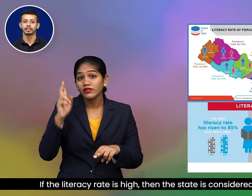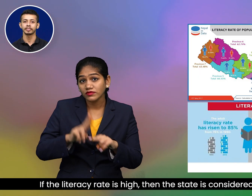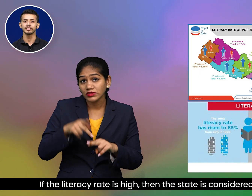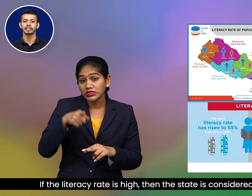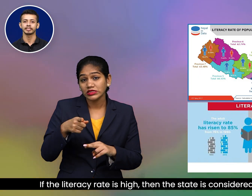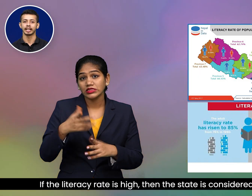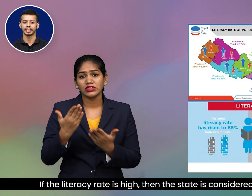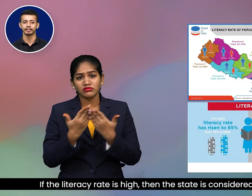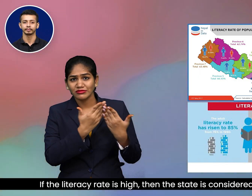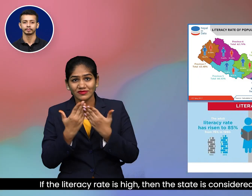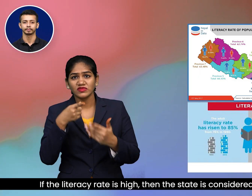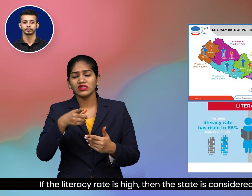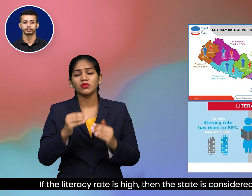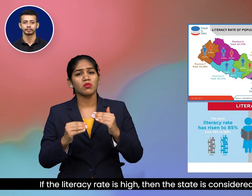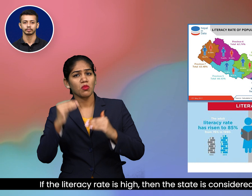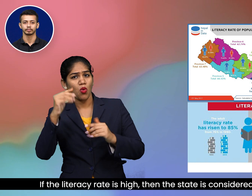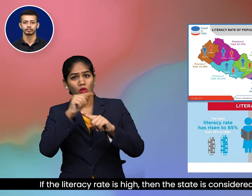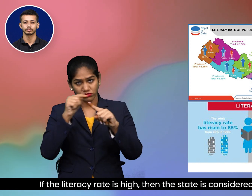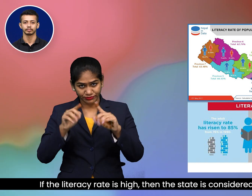If the literacy rate is high,